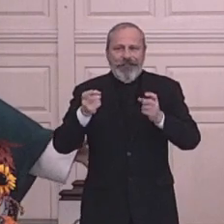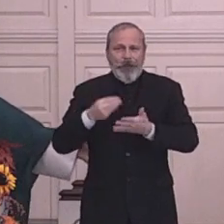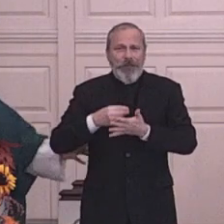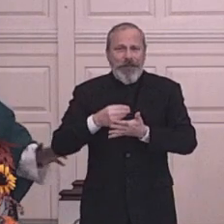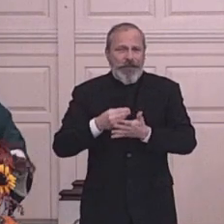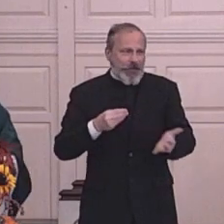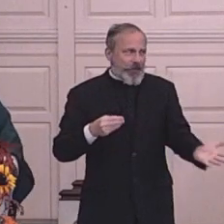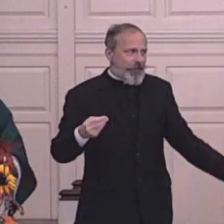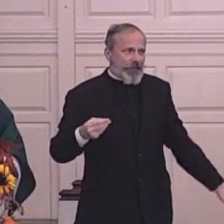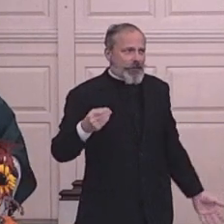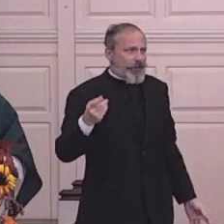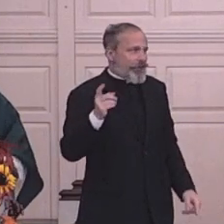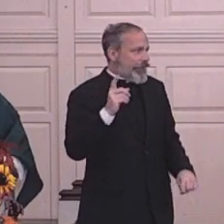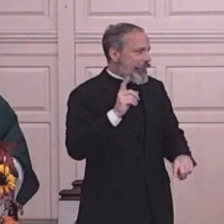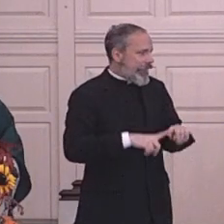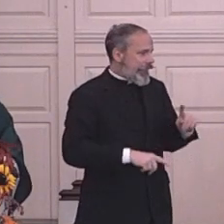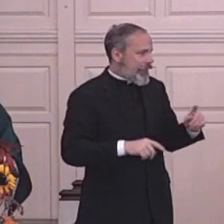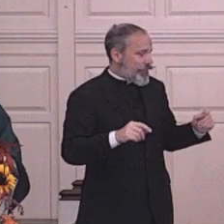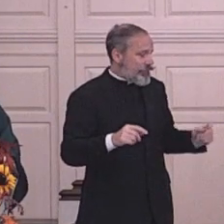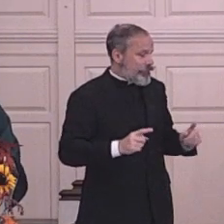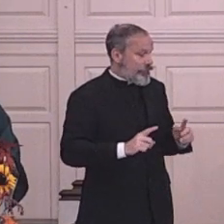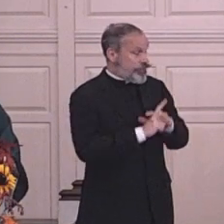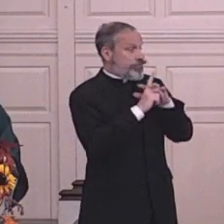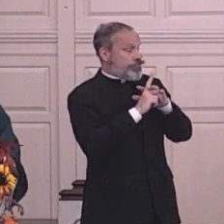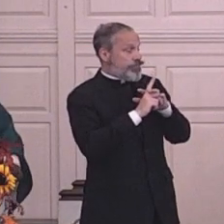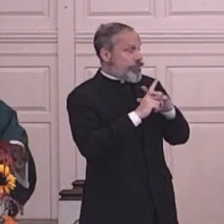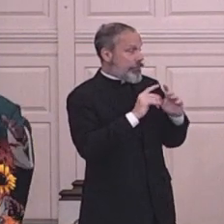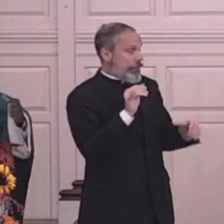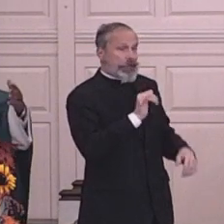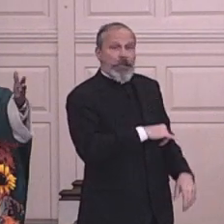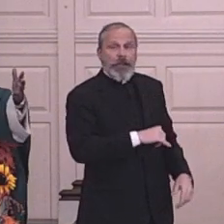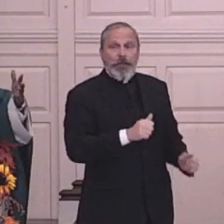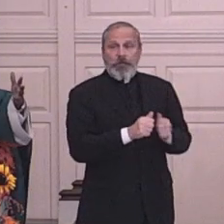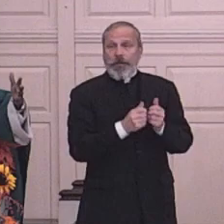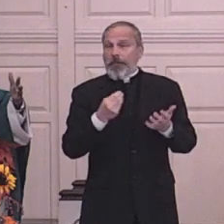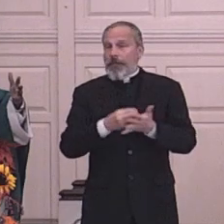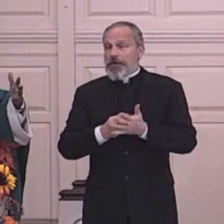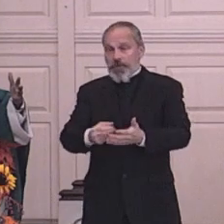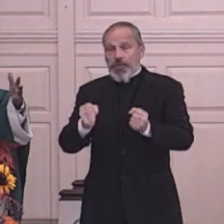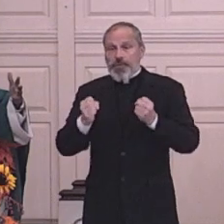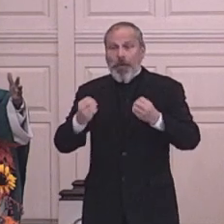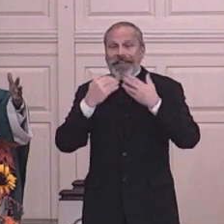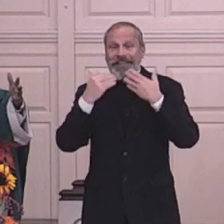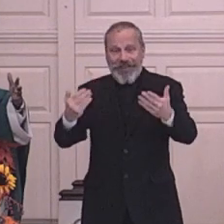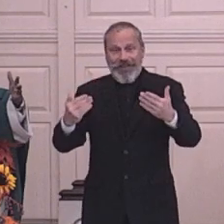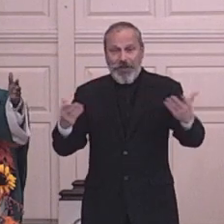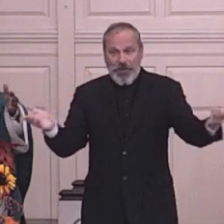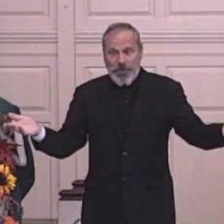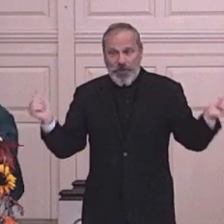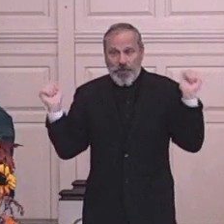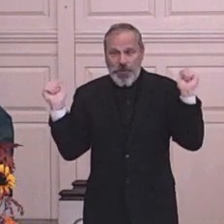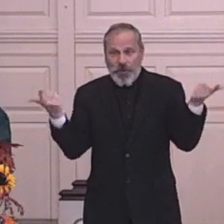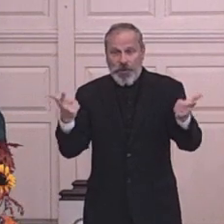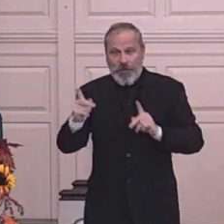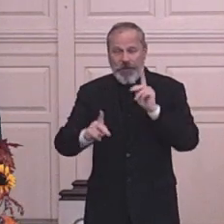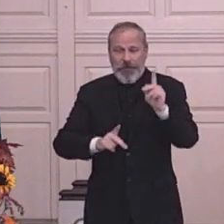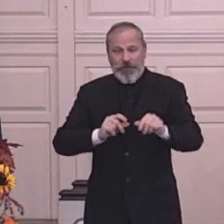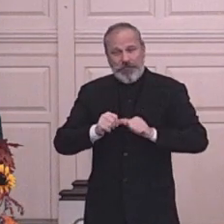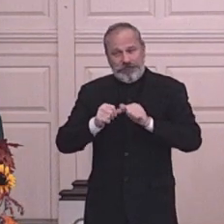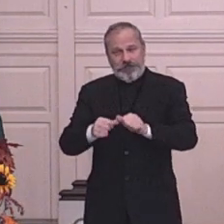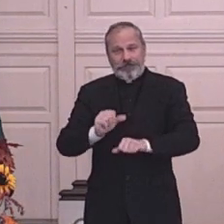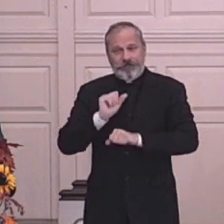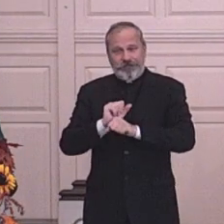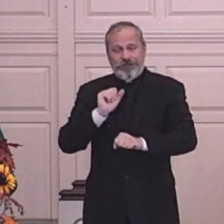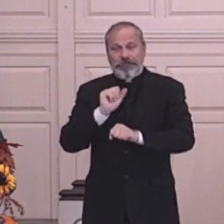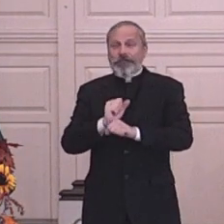sanctuary can appear the way it is. And so thank you to all those that continue to